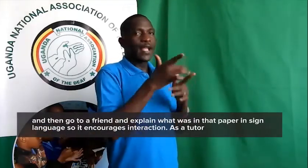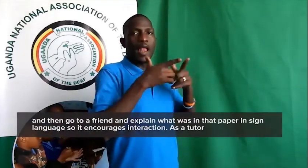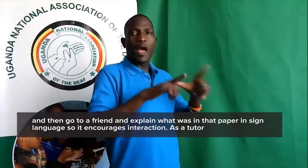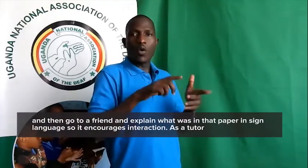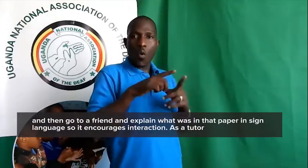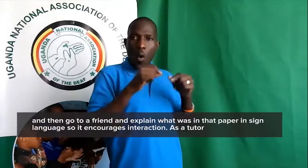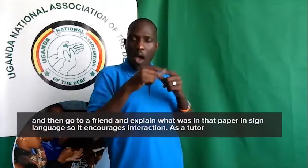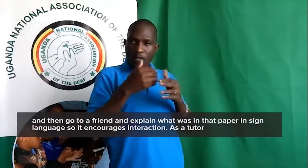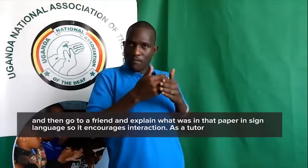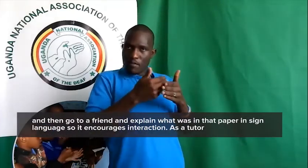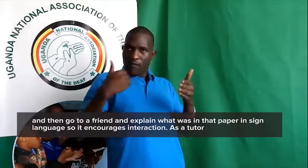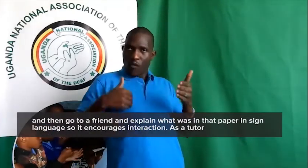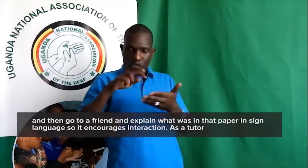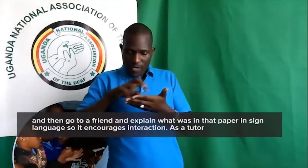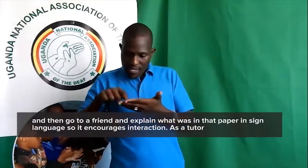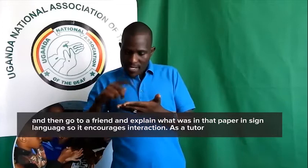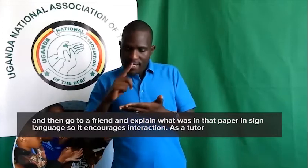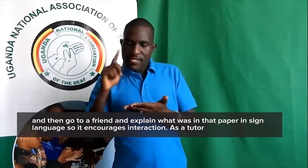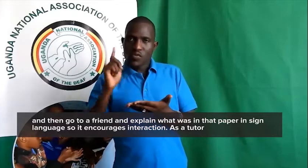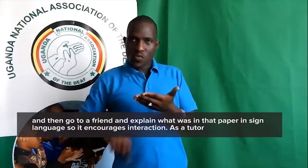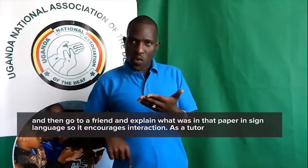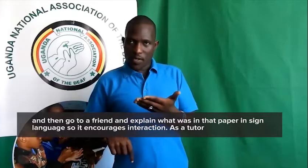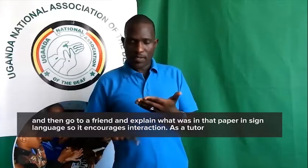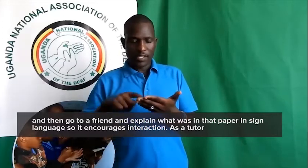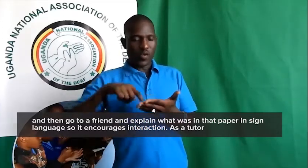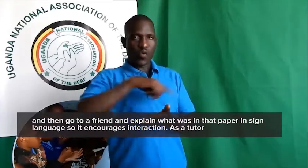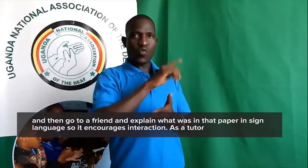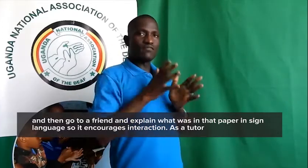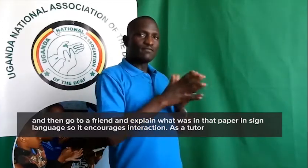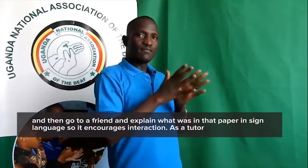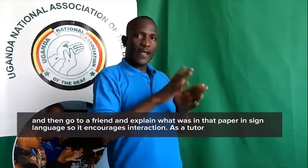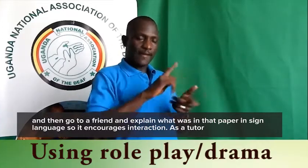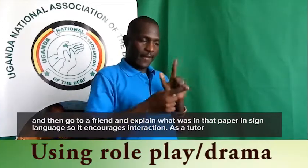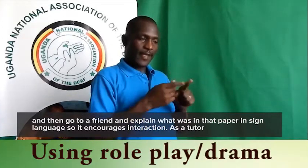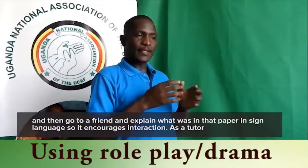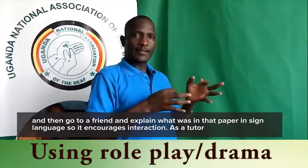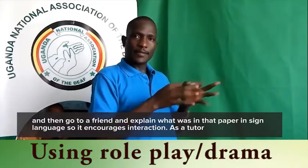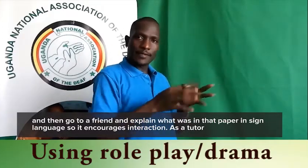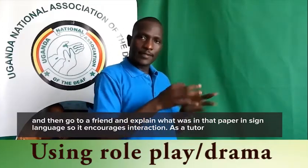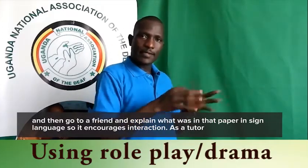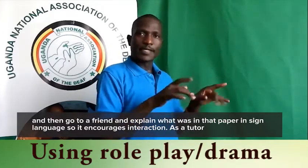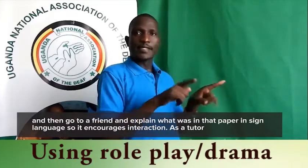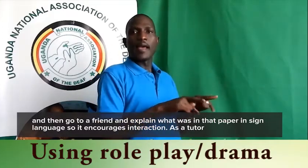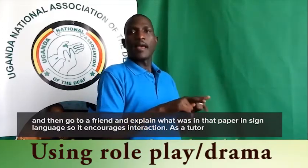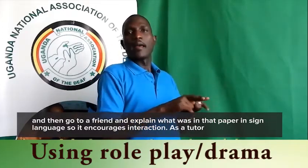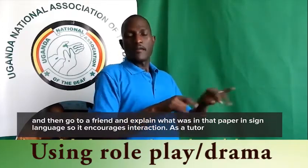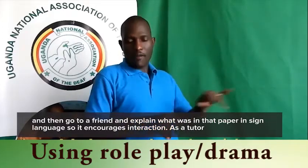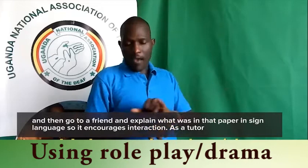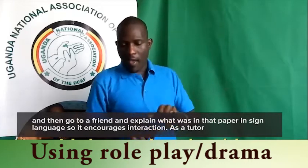and explain what was in that paper in sign language. So it encourages